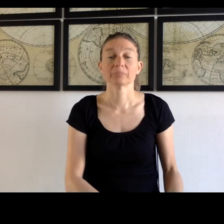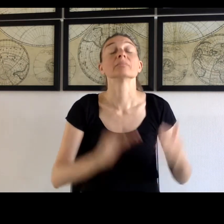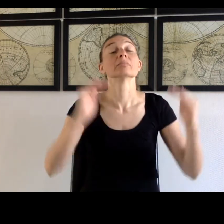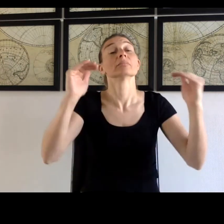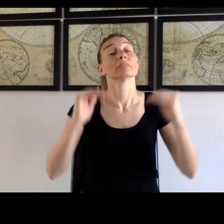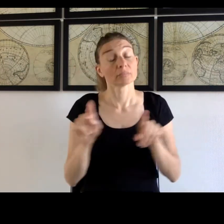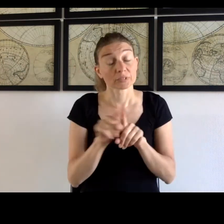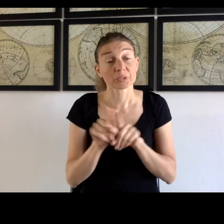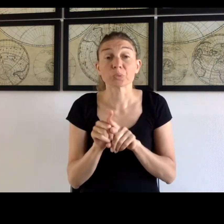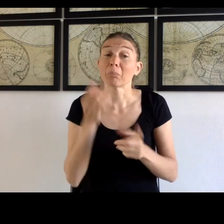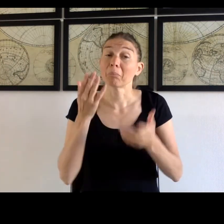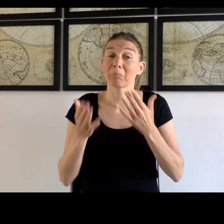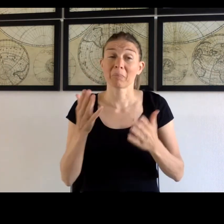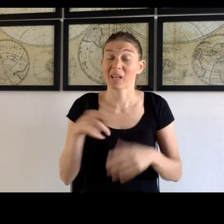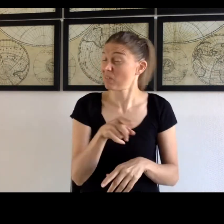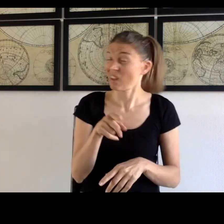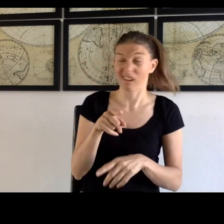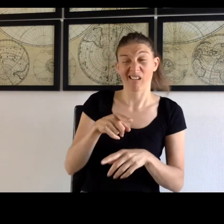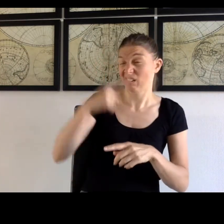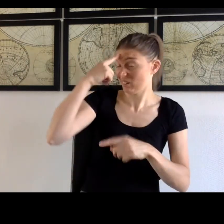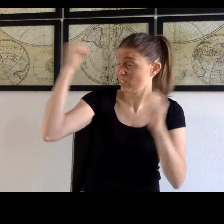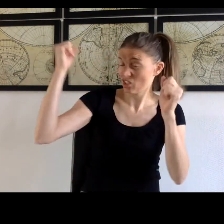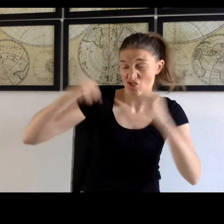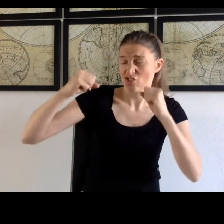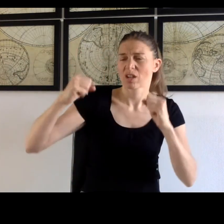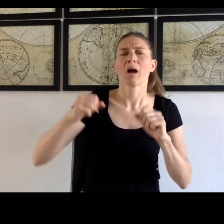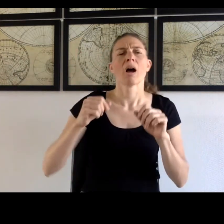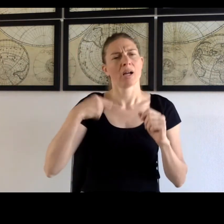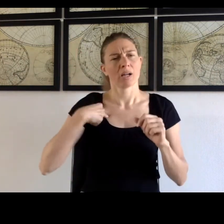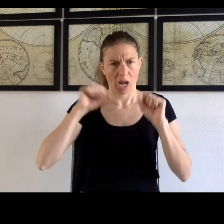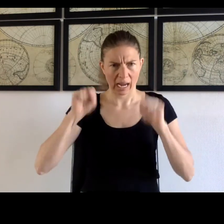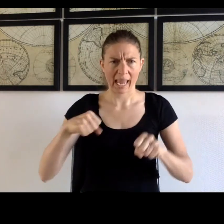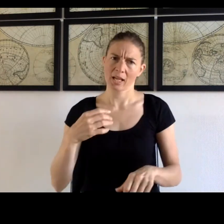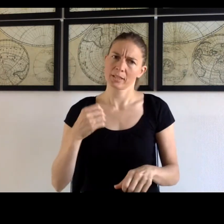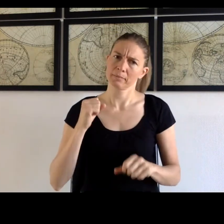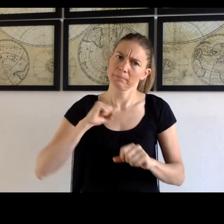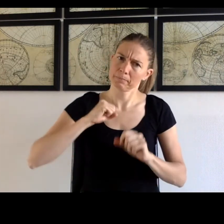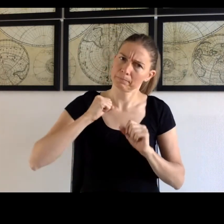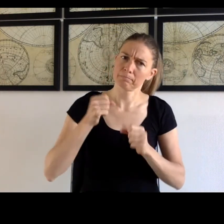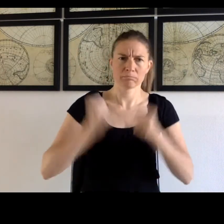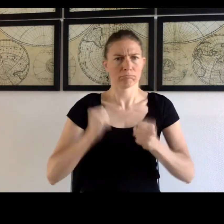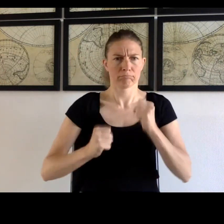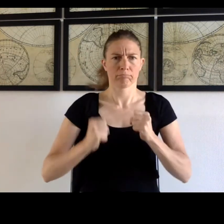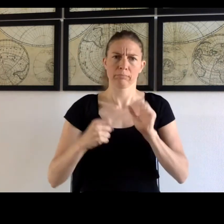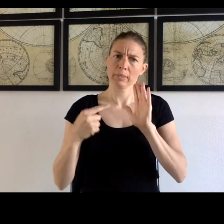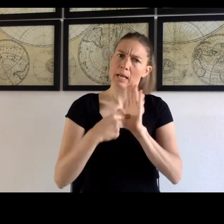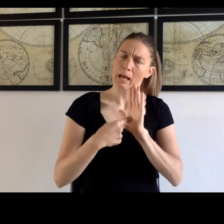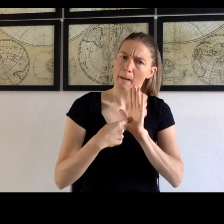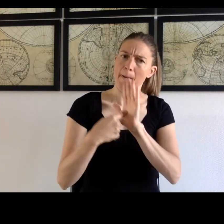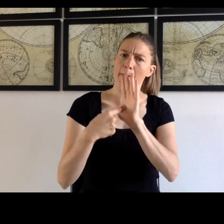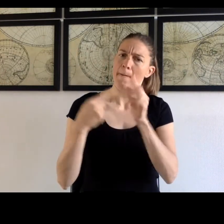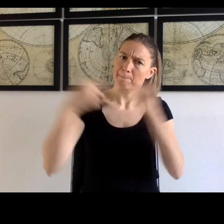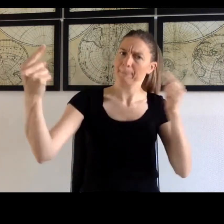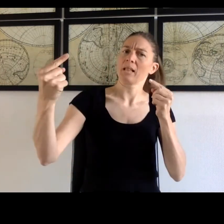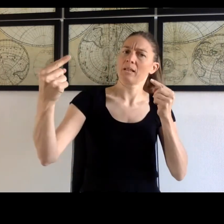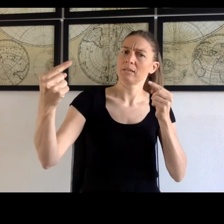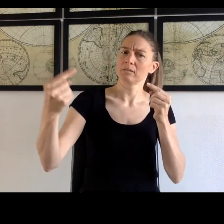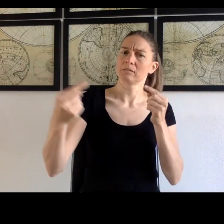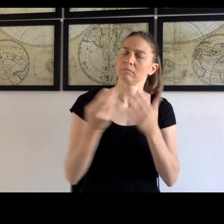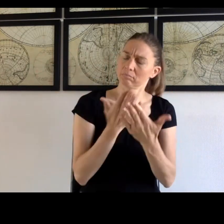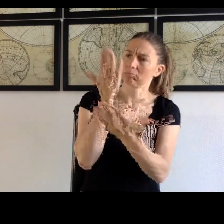persons with disabilities can complain about the result or the mechanisms or the practice that we are taking to